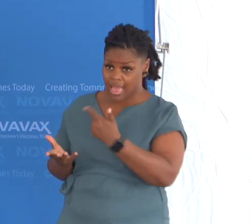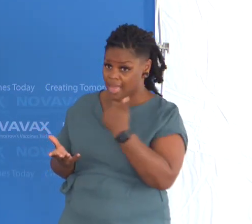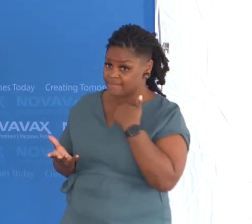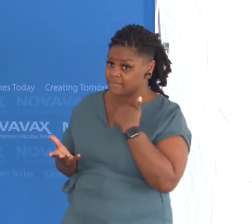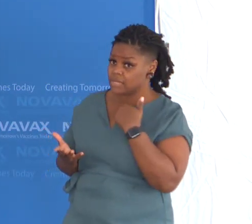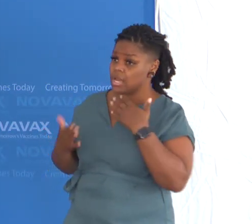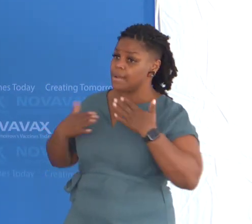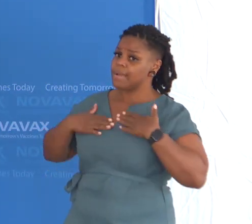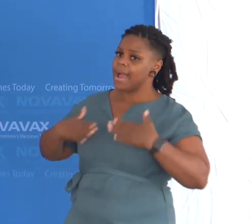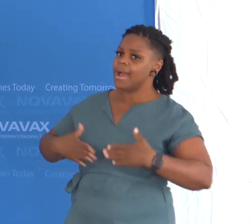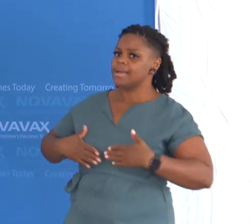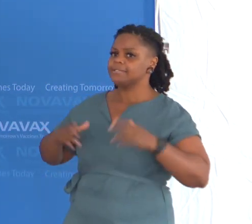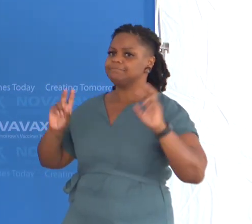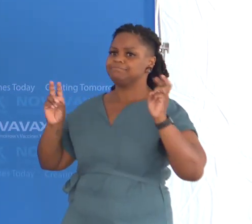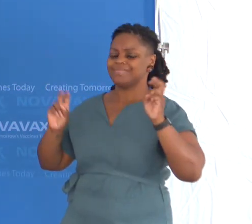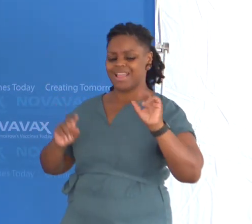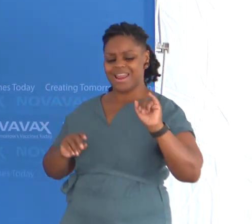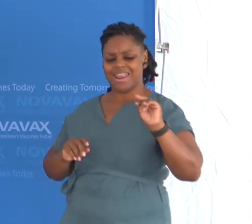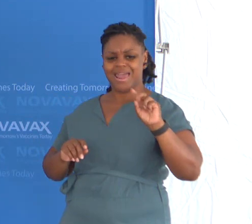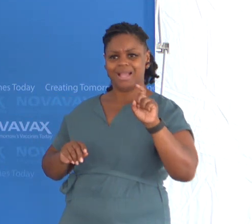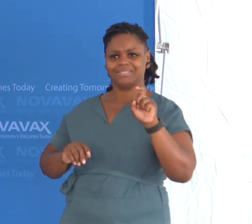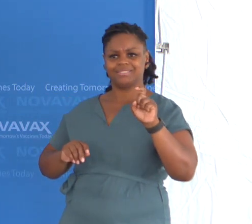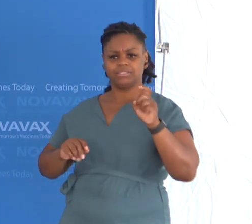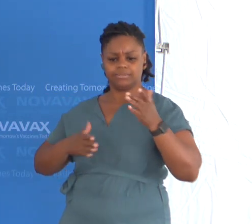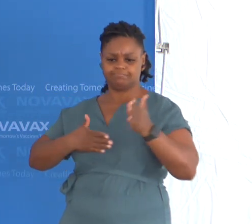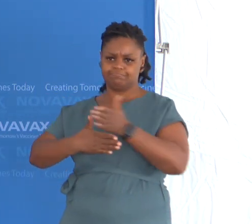for participation in the phase 3 trials?